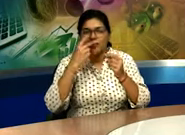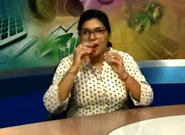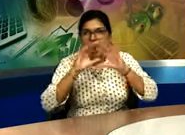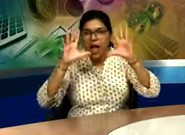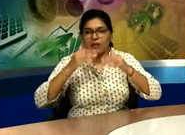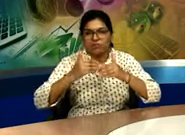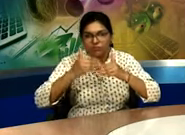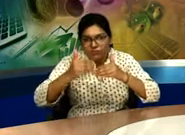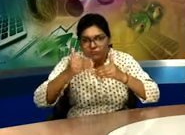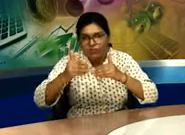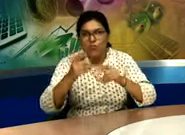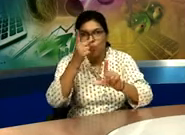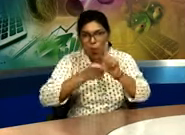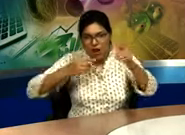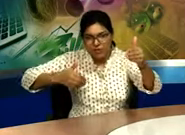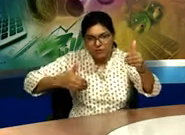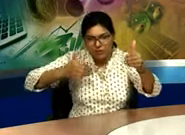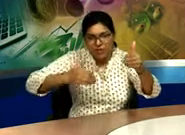the color we see is different